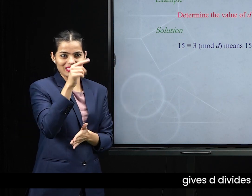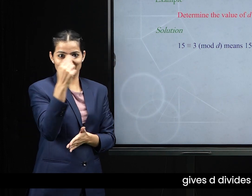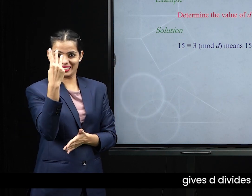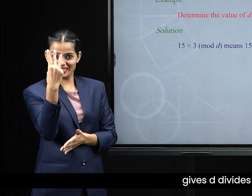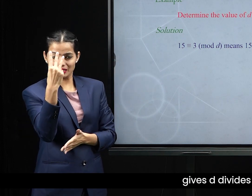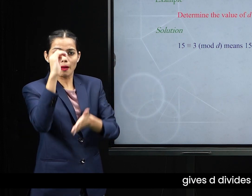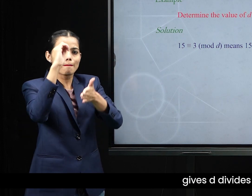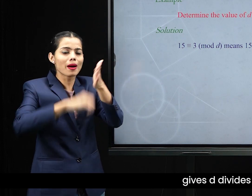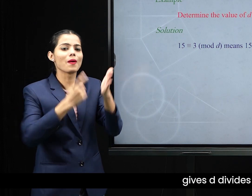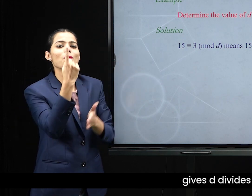Gives d divides 12.